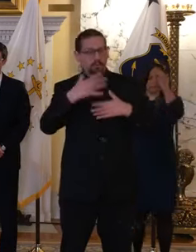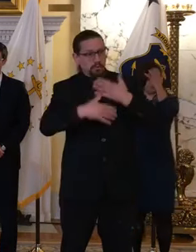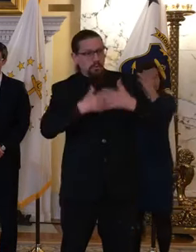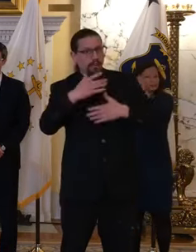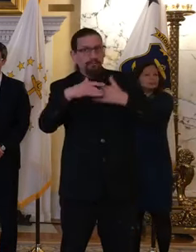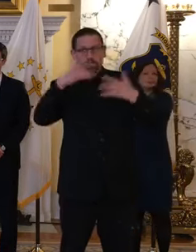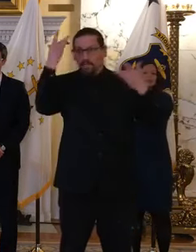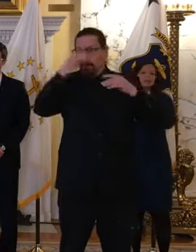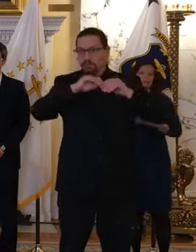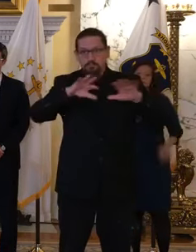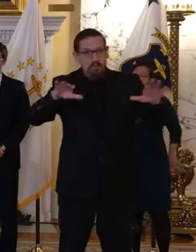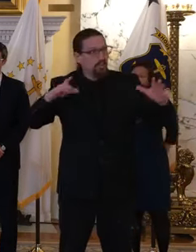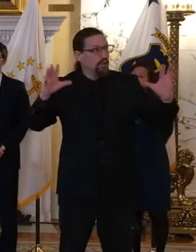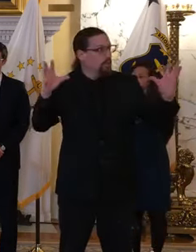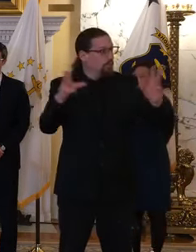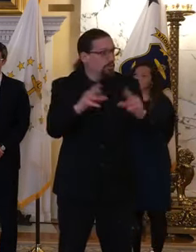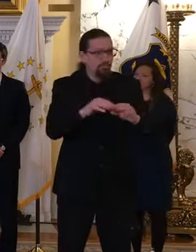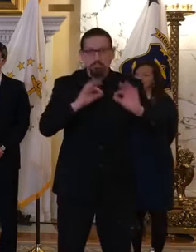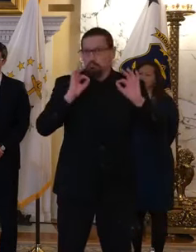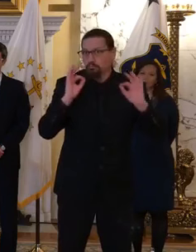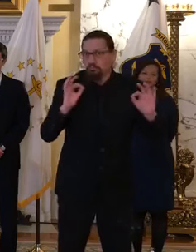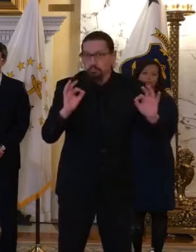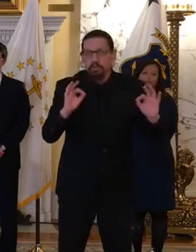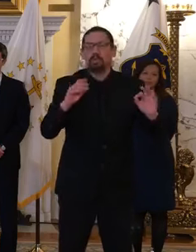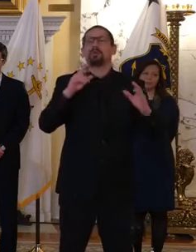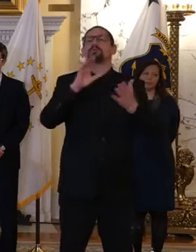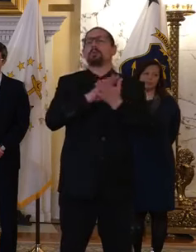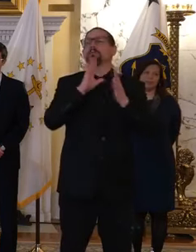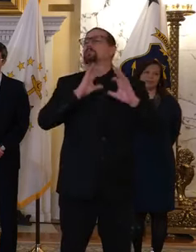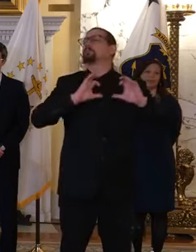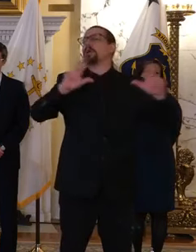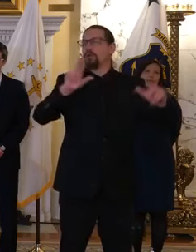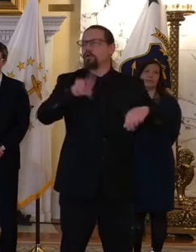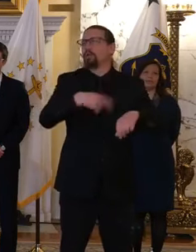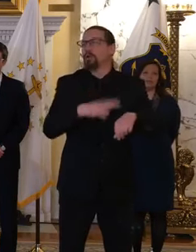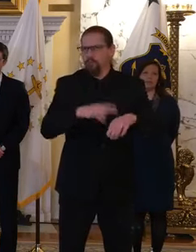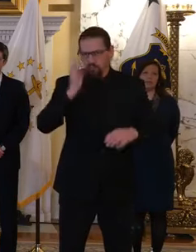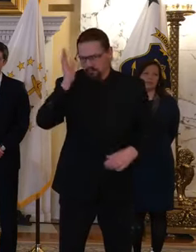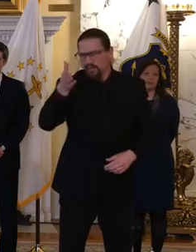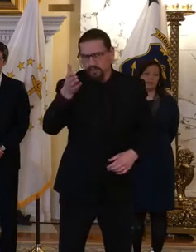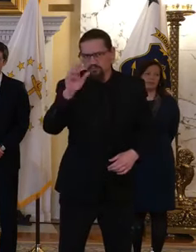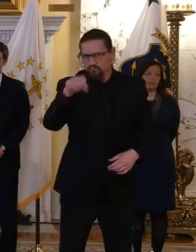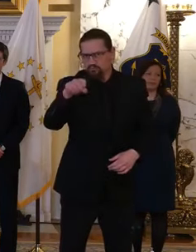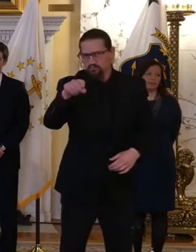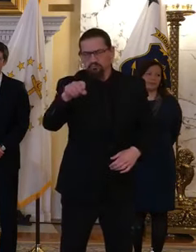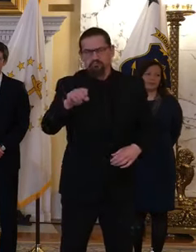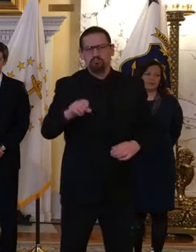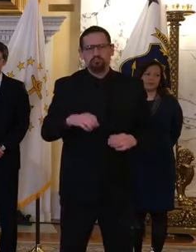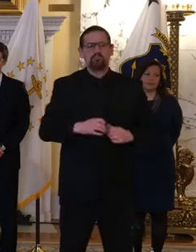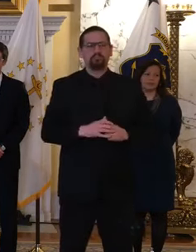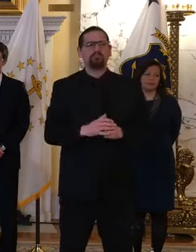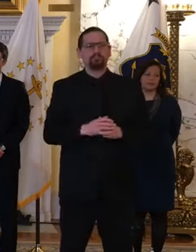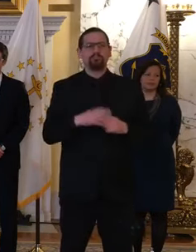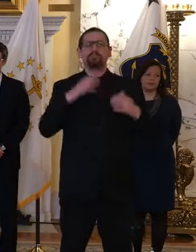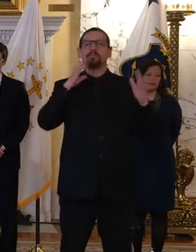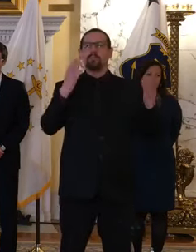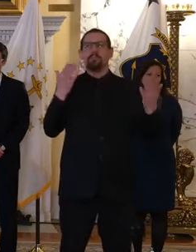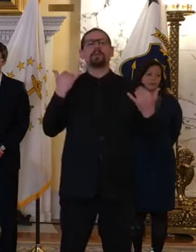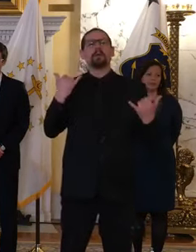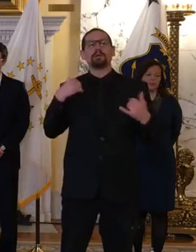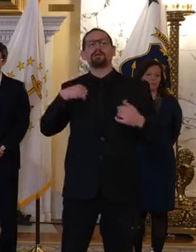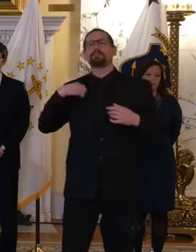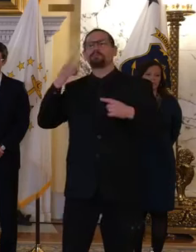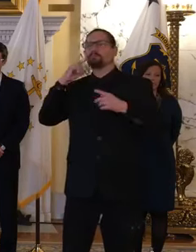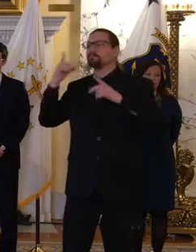The following stories, I've been overrun with hundreds and hundreds and hundreds of stories, all excellent and heartwarming about